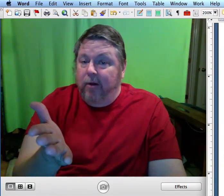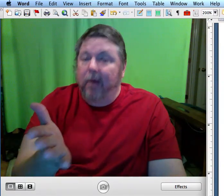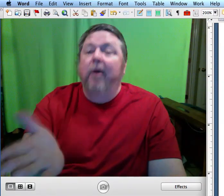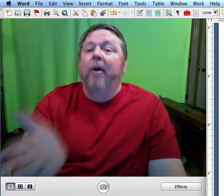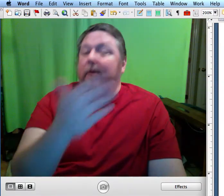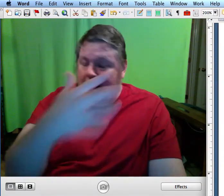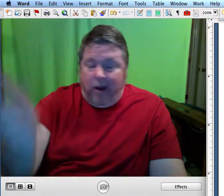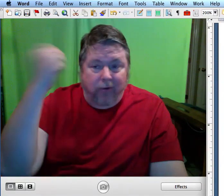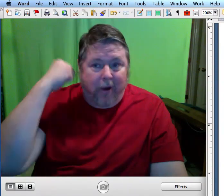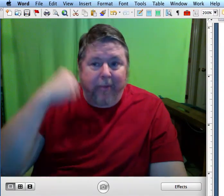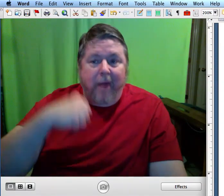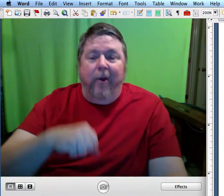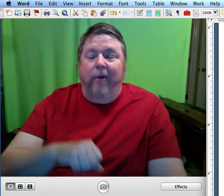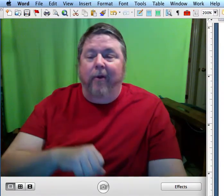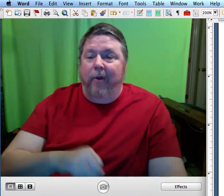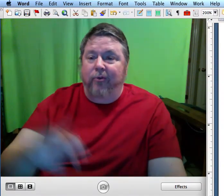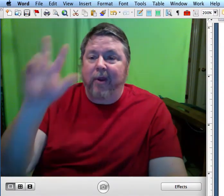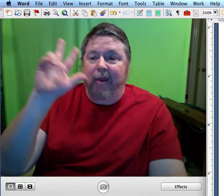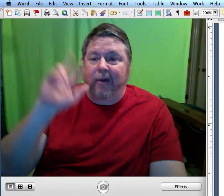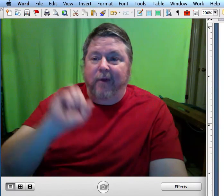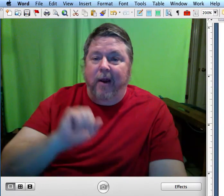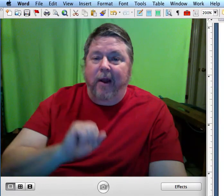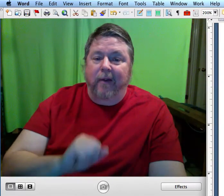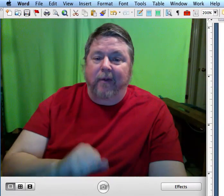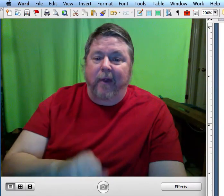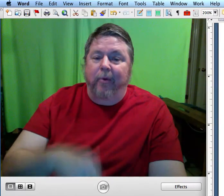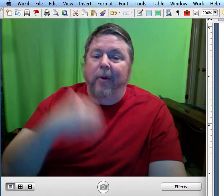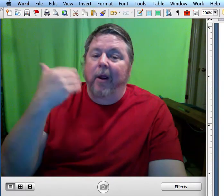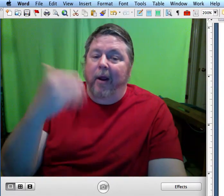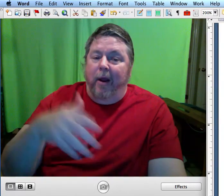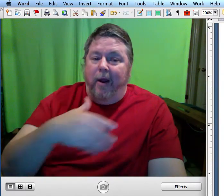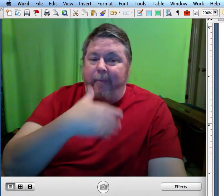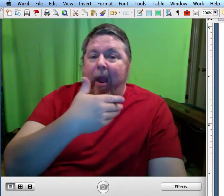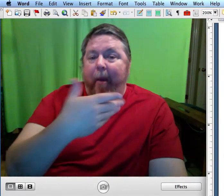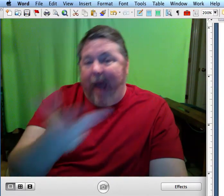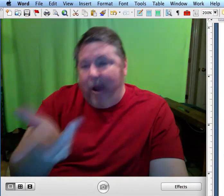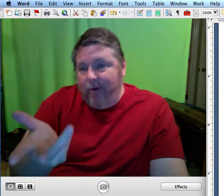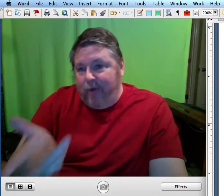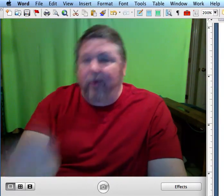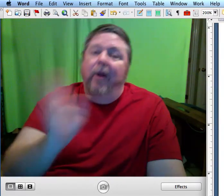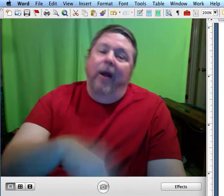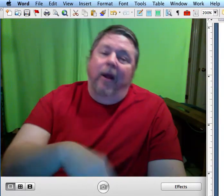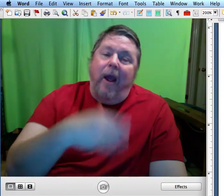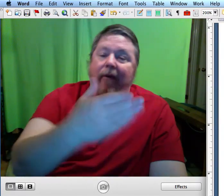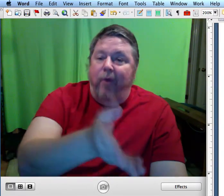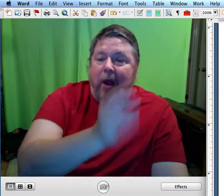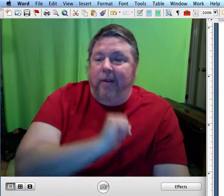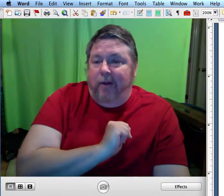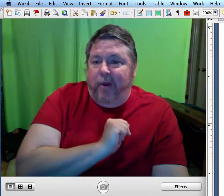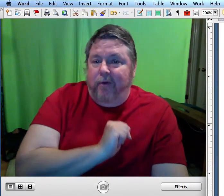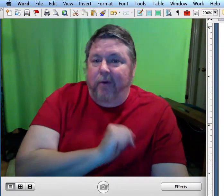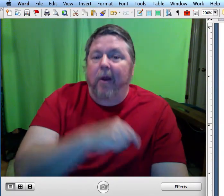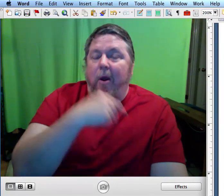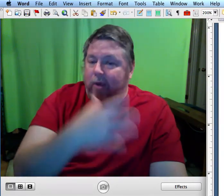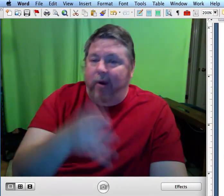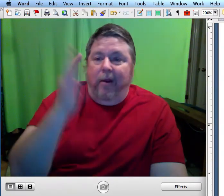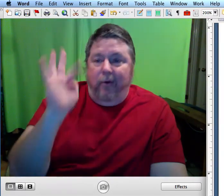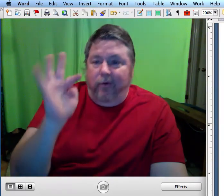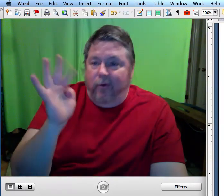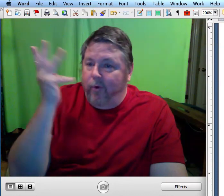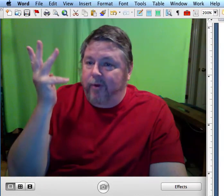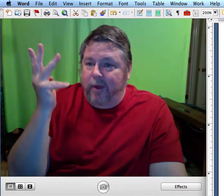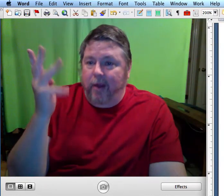why. And then grab that one. There's 3 things done in that example. However, I forgot this piece. Okay,